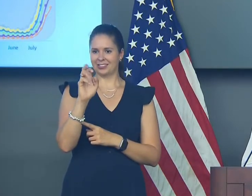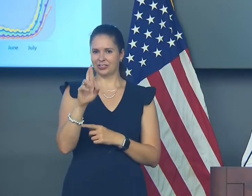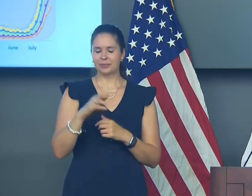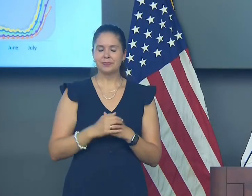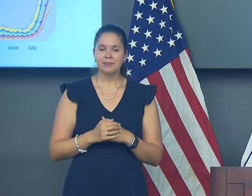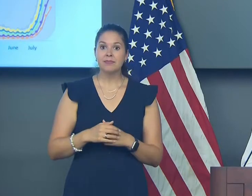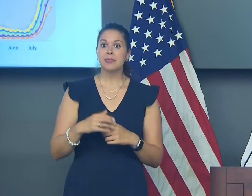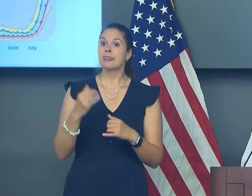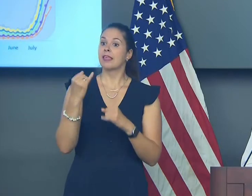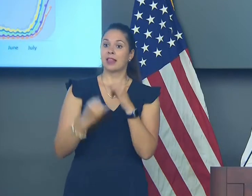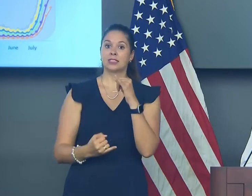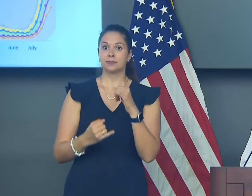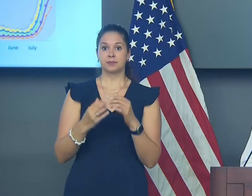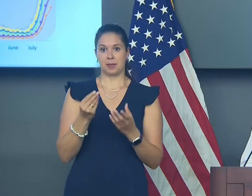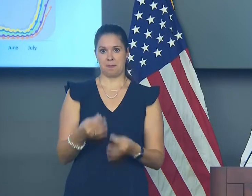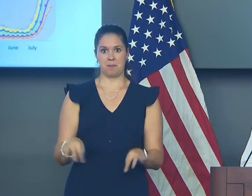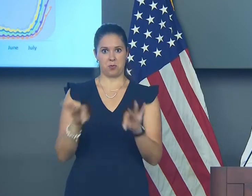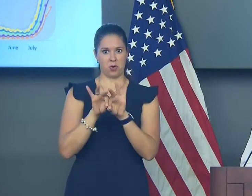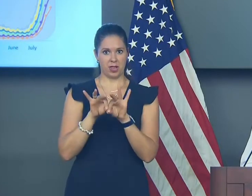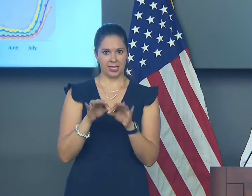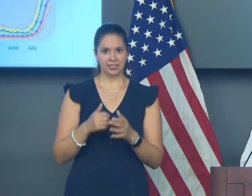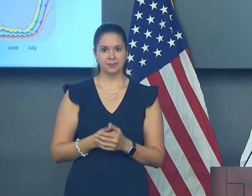Finally, and importantly,